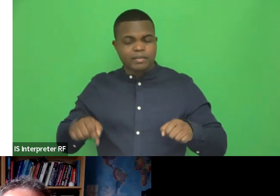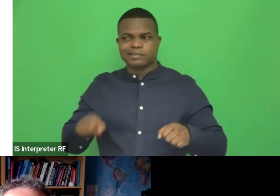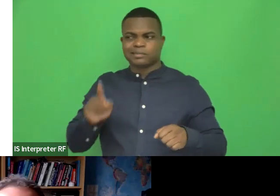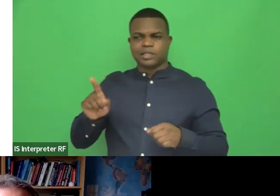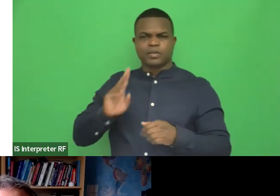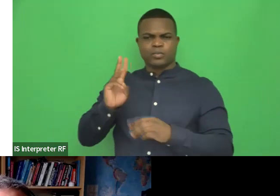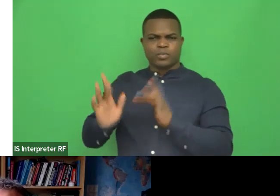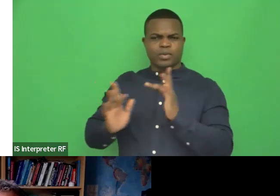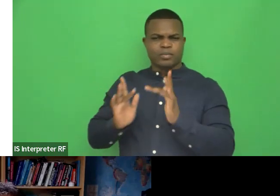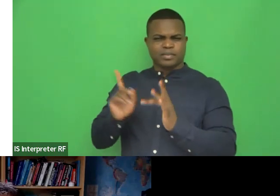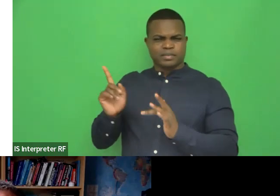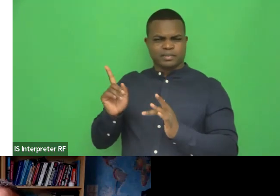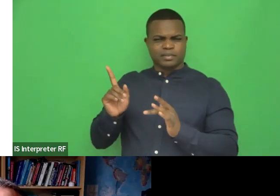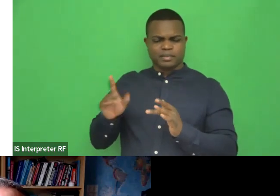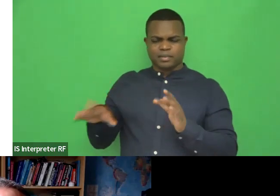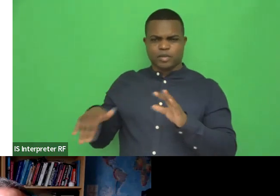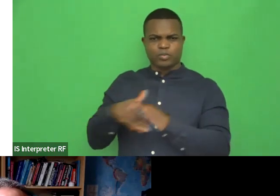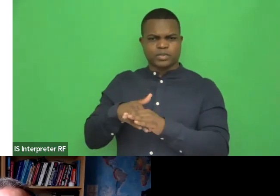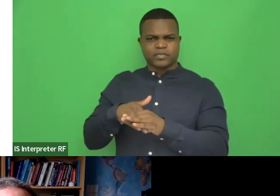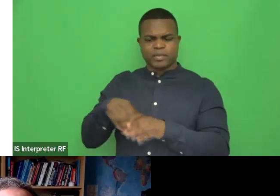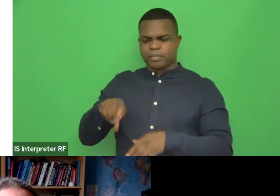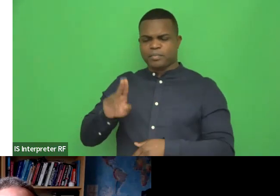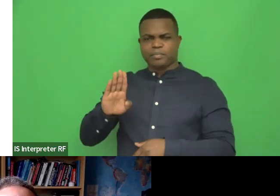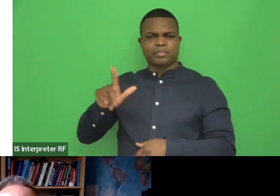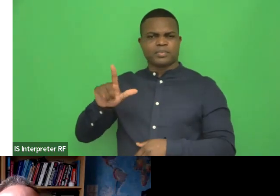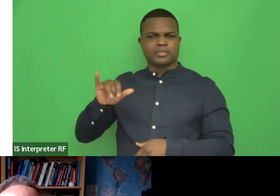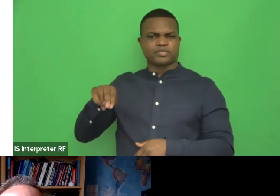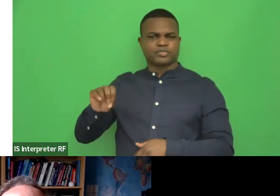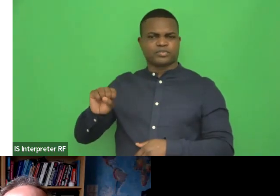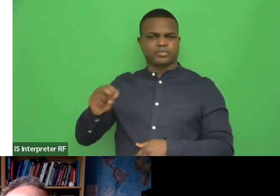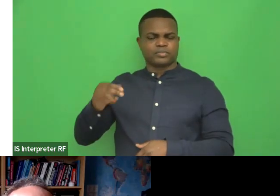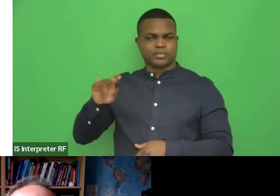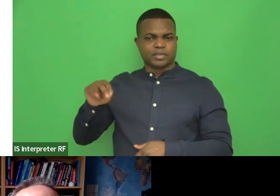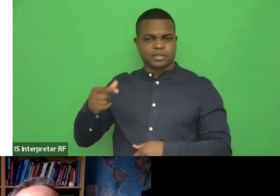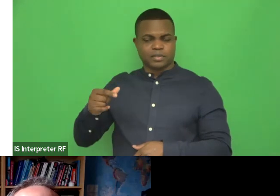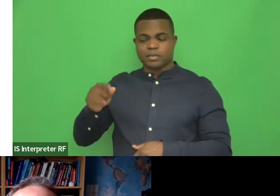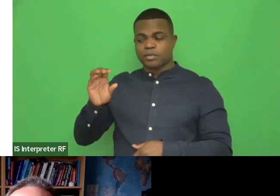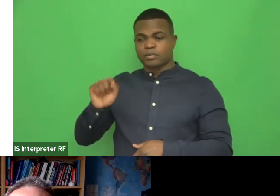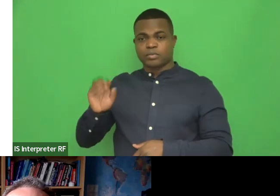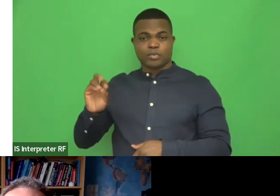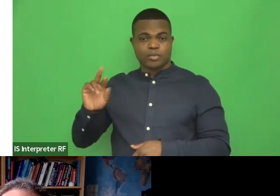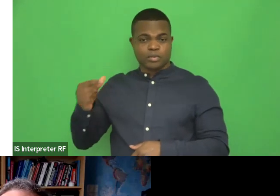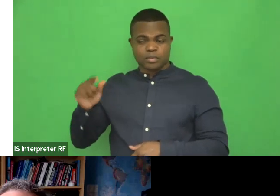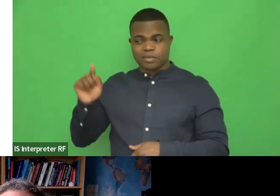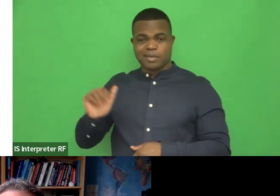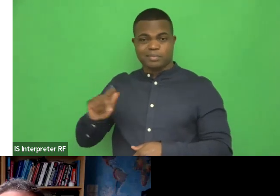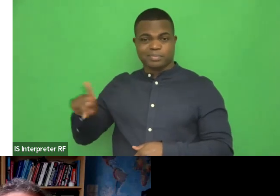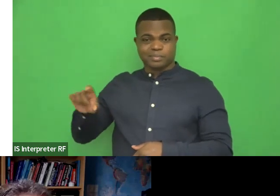really quickly because it's very straightforward to do if you have a good document. And we've talked about reading apps